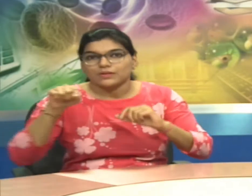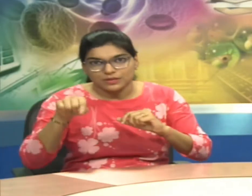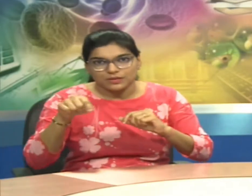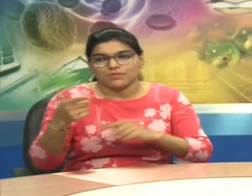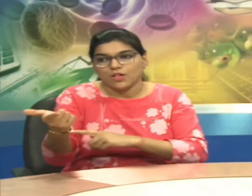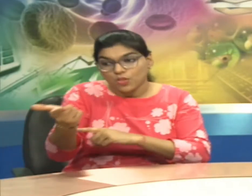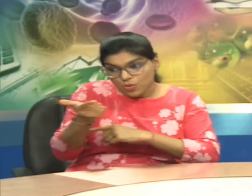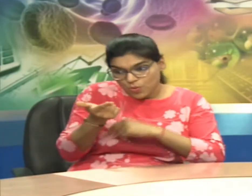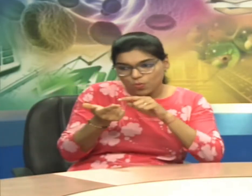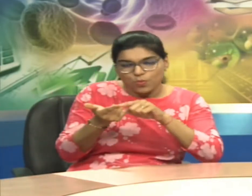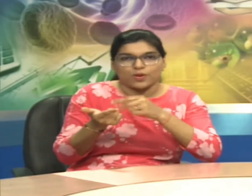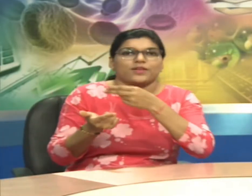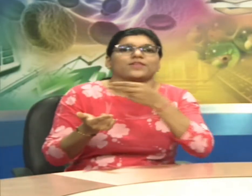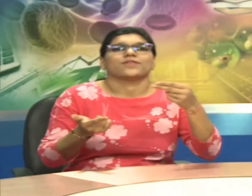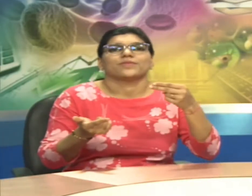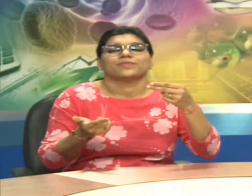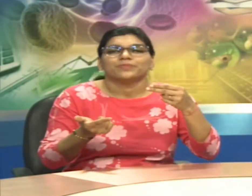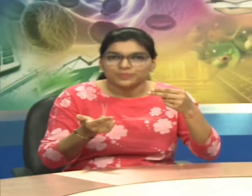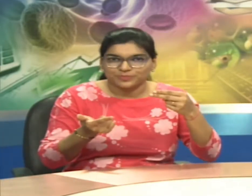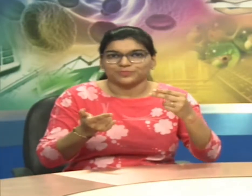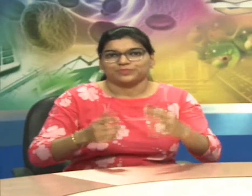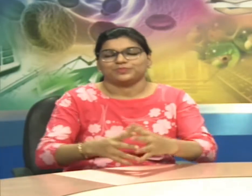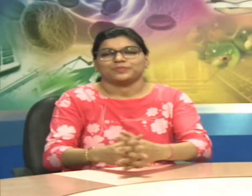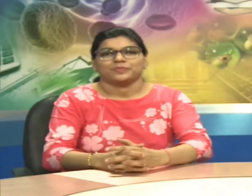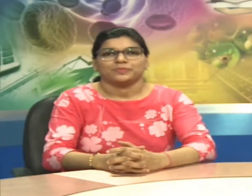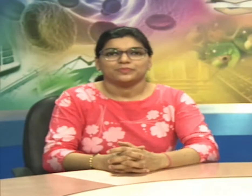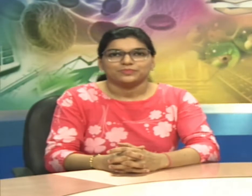to the person I have taken it from.